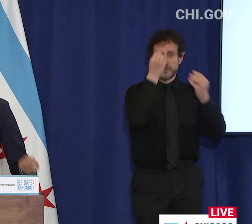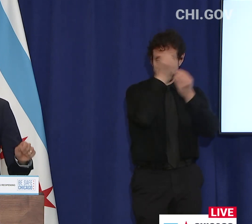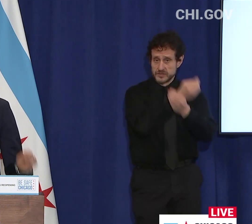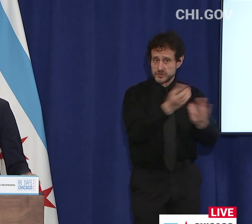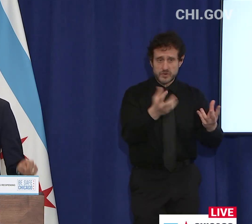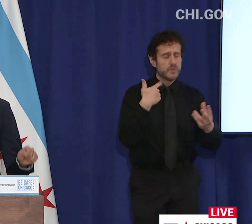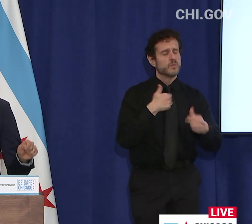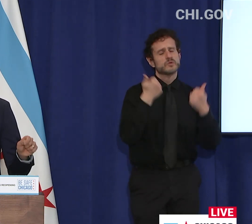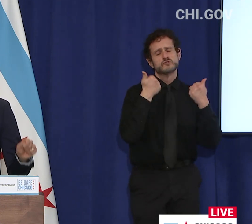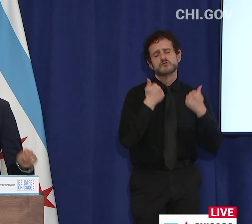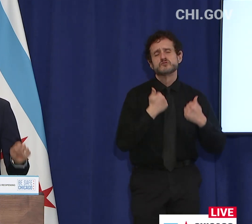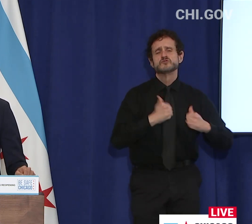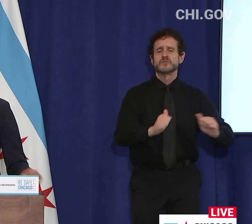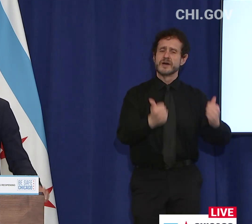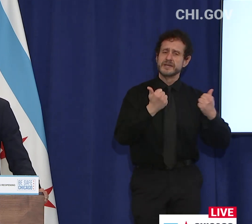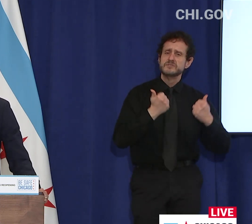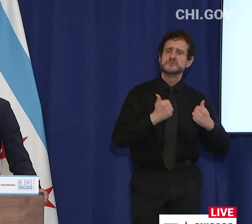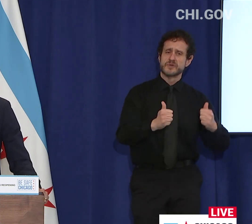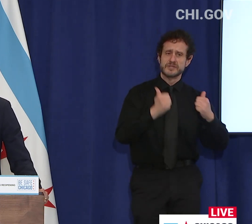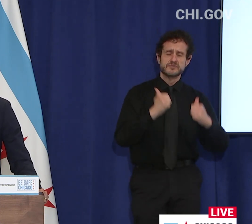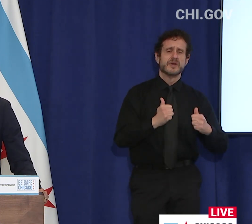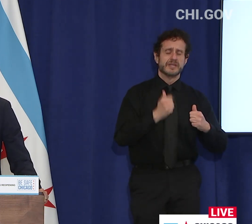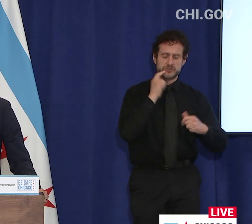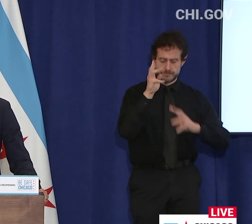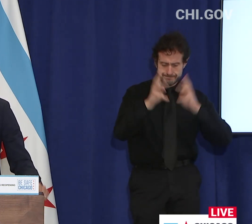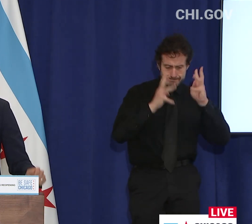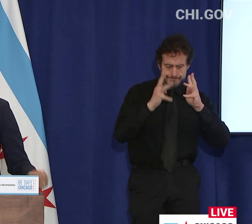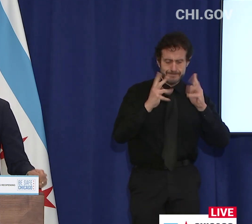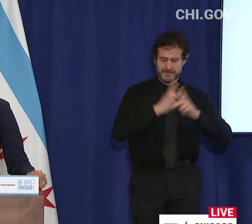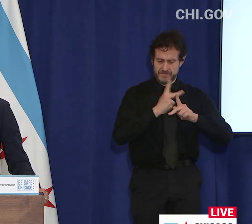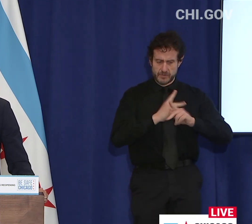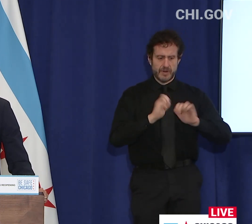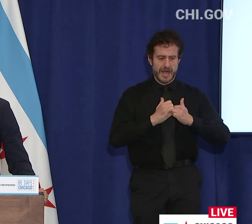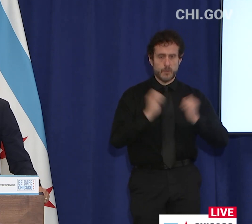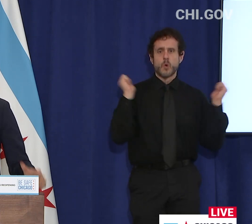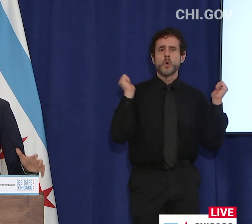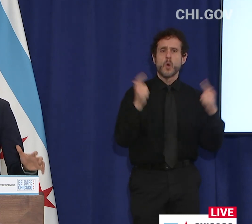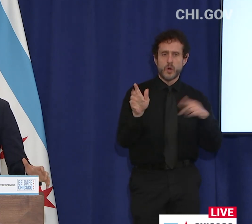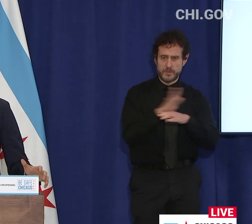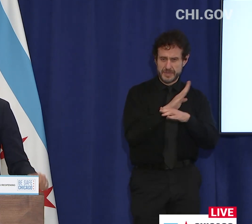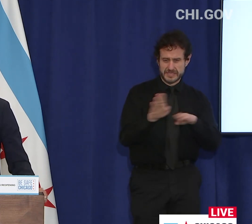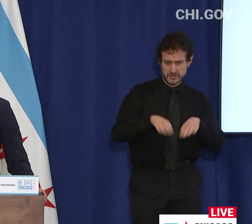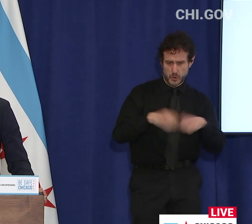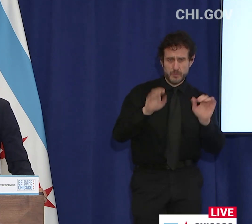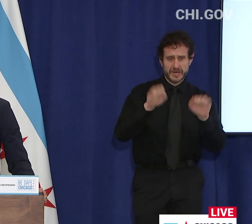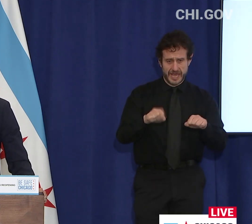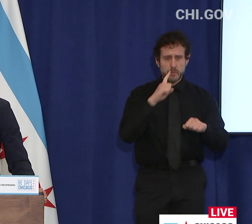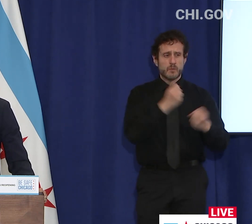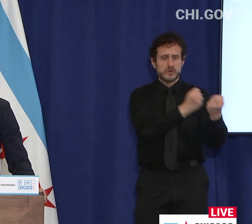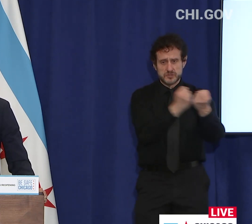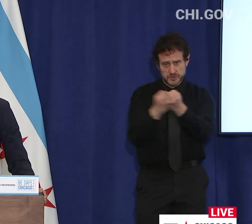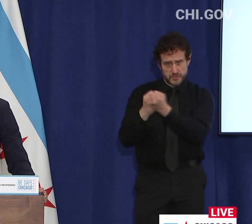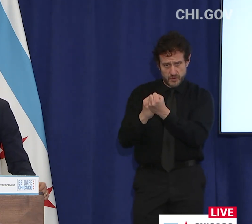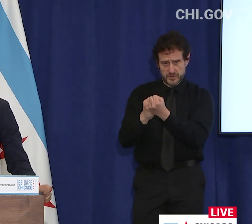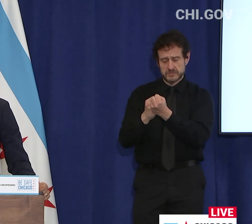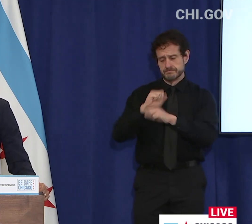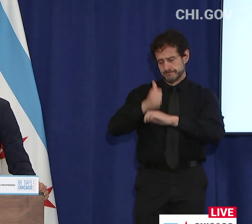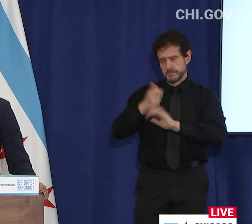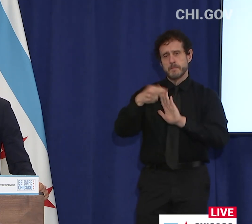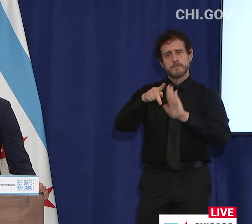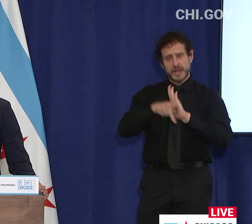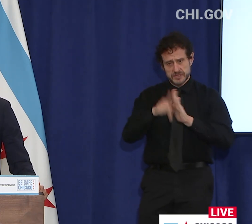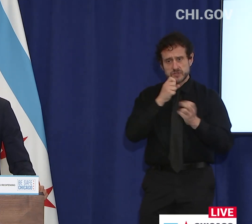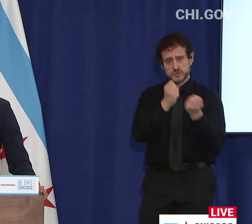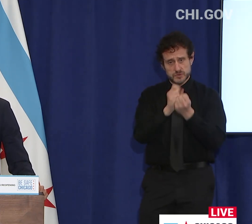we're doing everything we can to be creative, to be adaptive, and to be supportive with our policies to give you the support